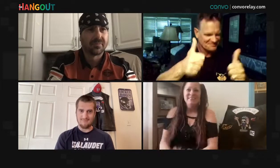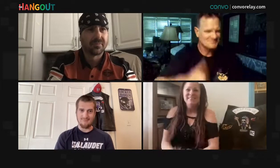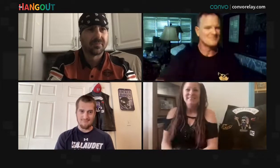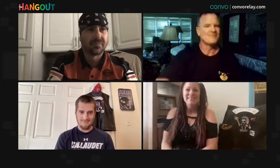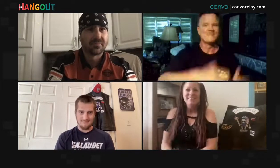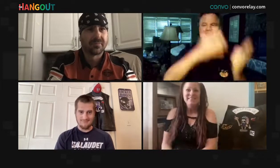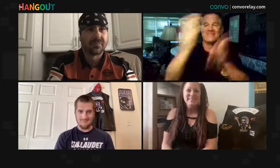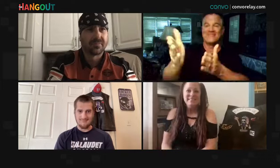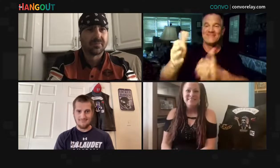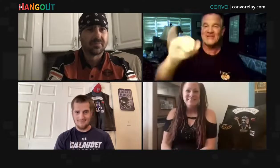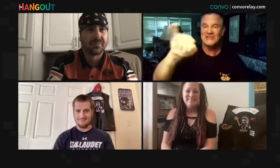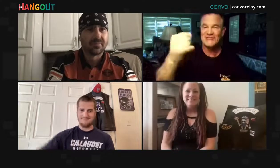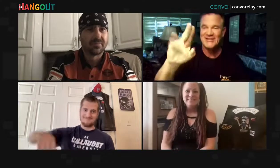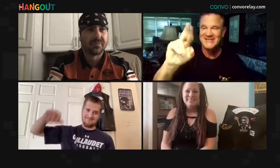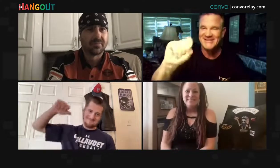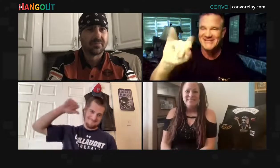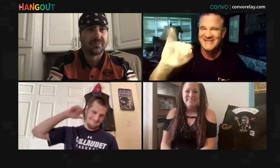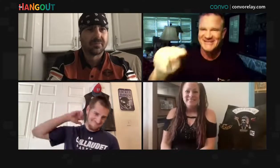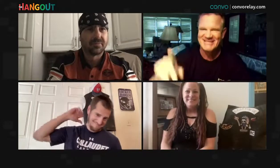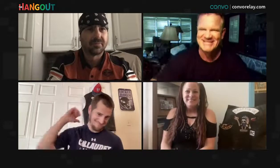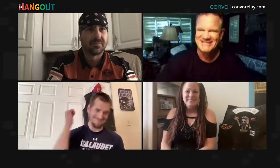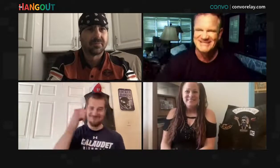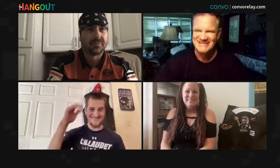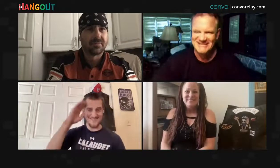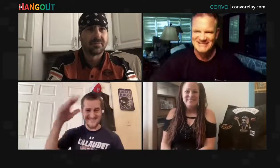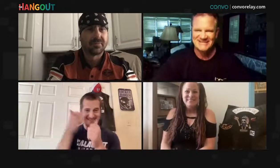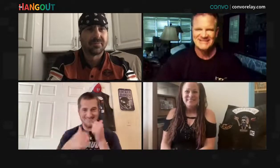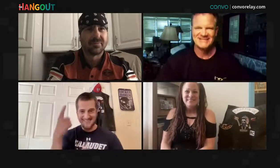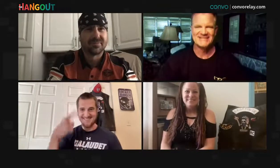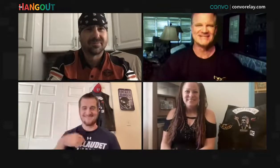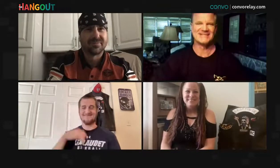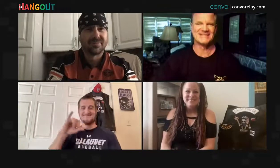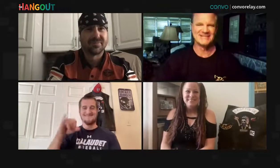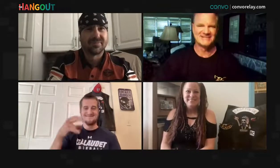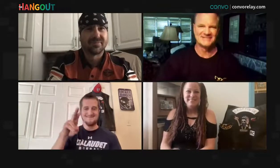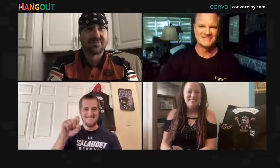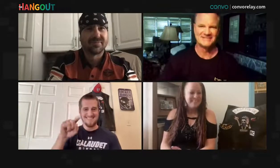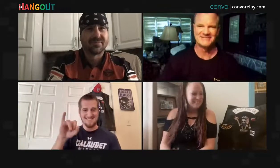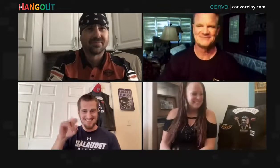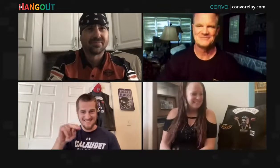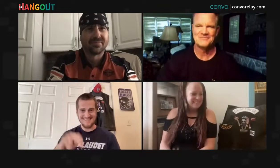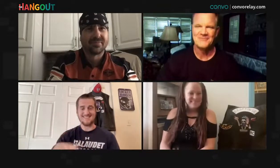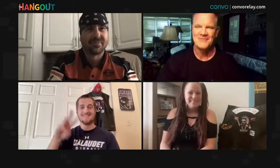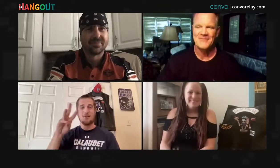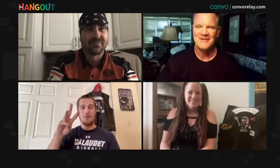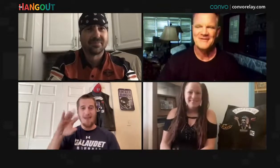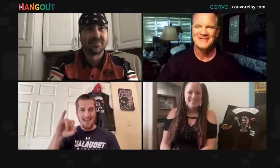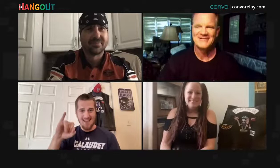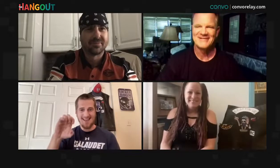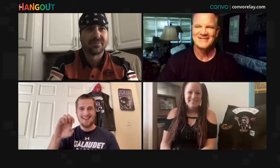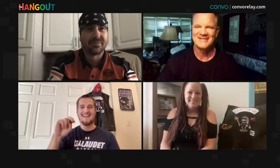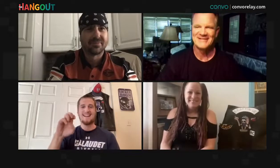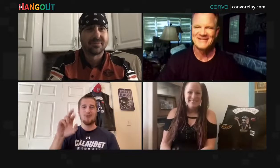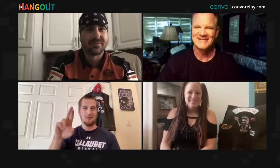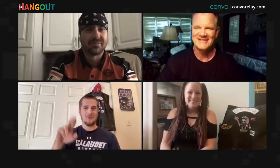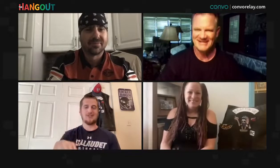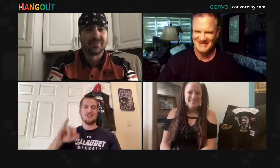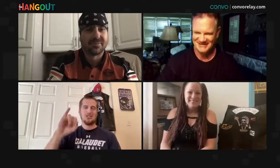Virginia. All right. I'm going to turn it over to Justin. All right. Hello, everyone. My name is Justin